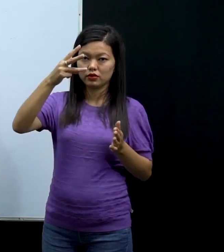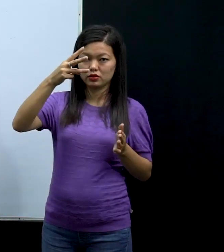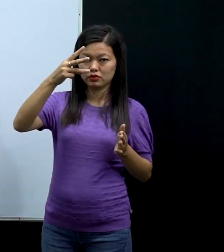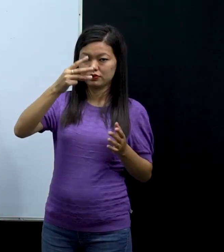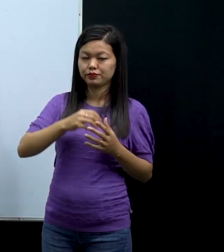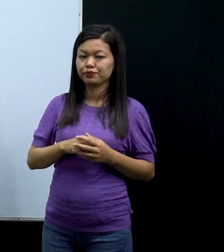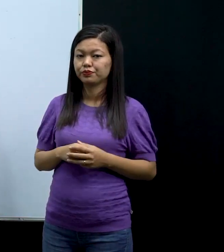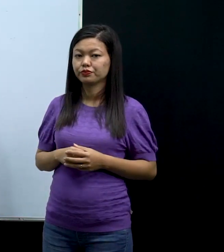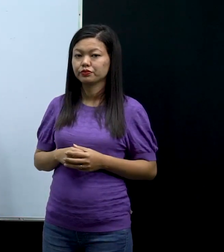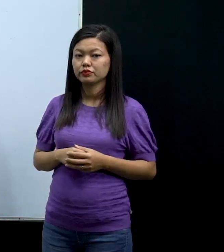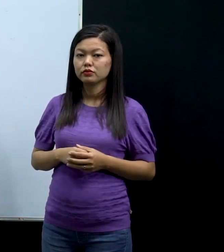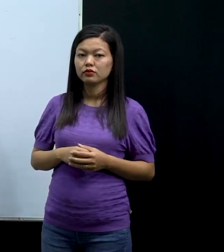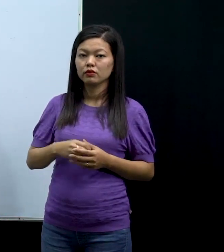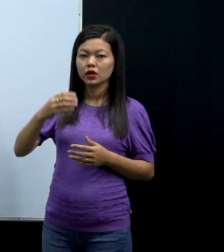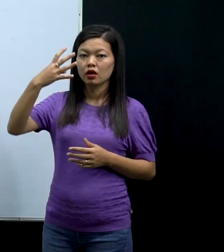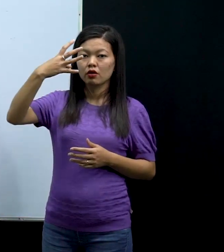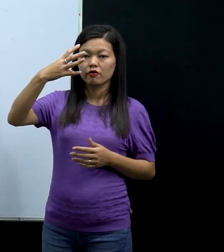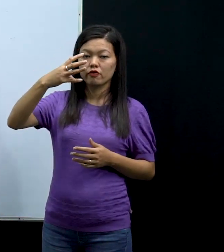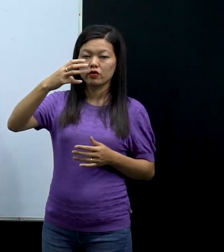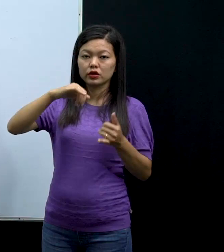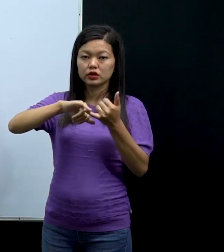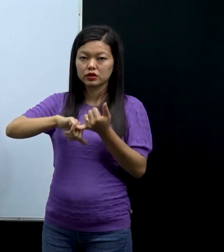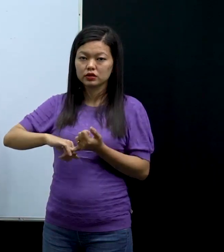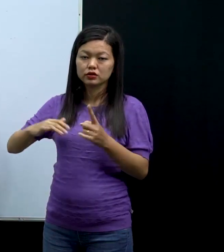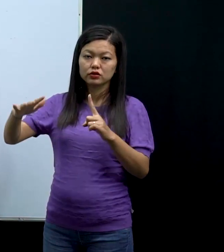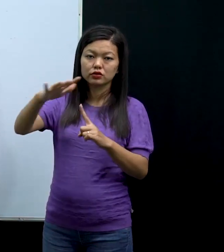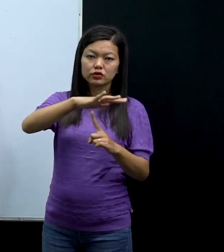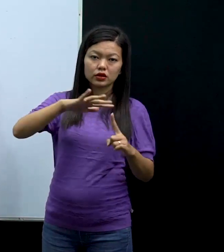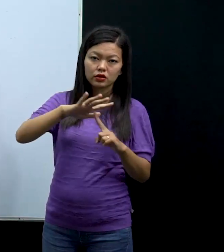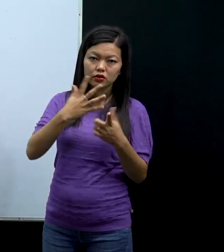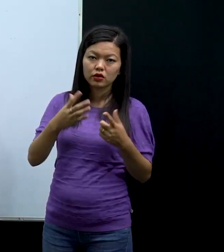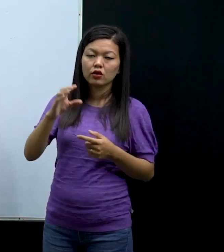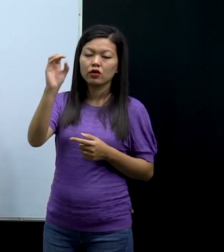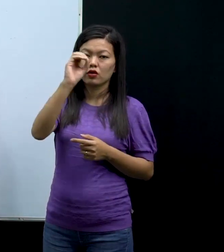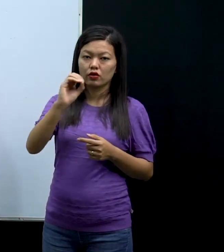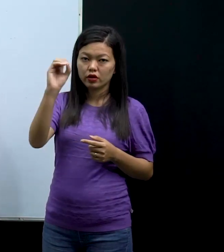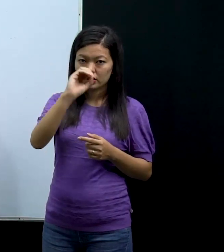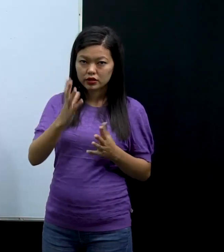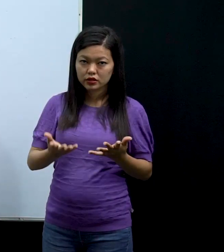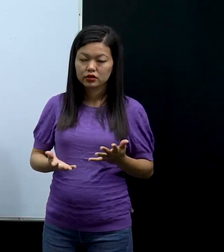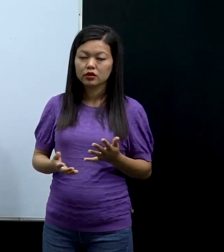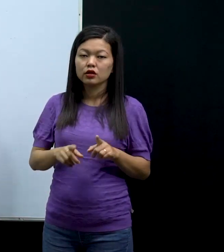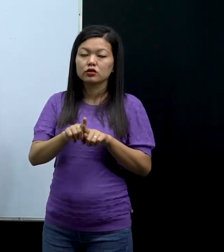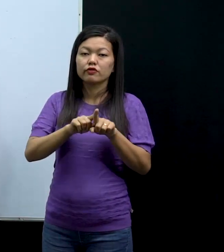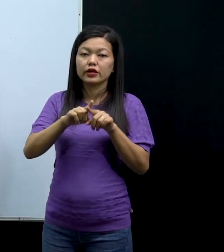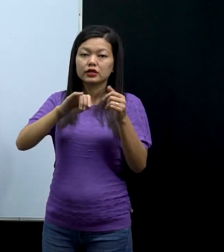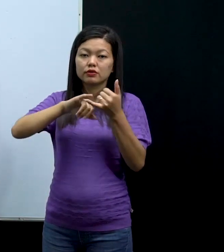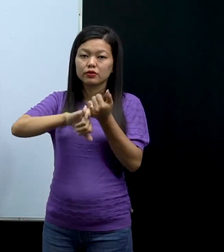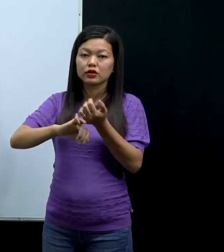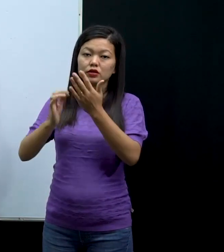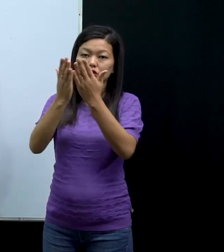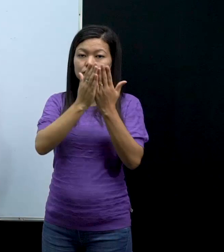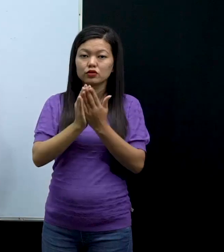salutation. And then name of the society or organization. Here you can even use the name of your school, but you are